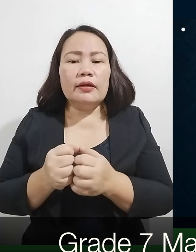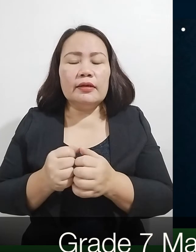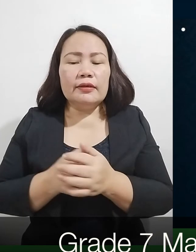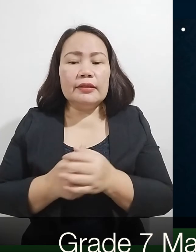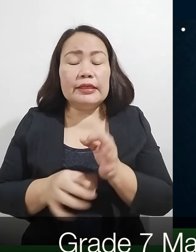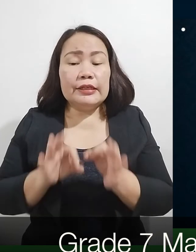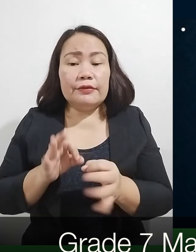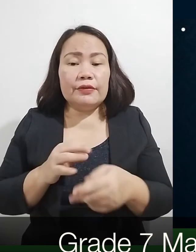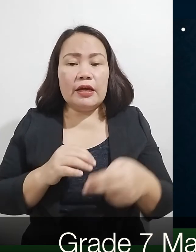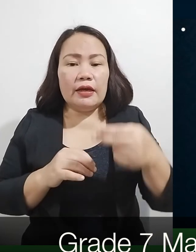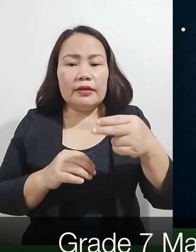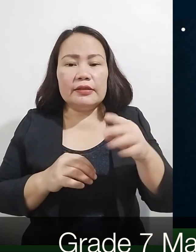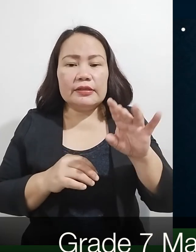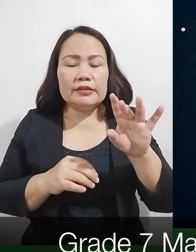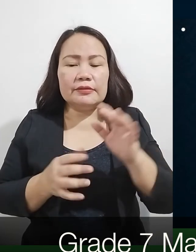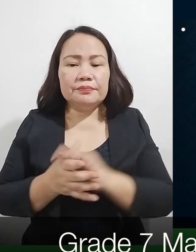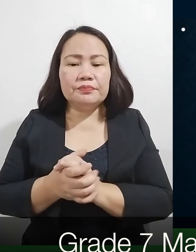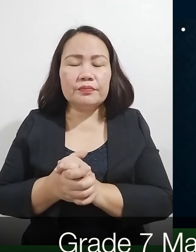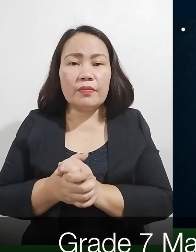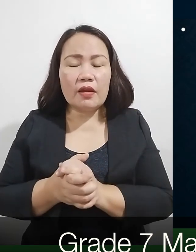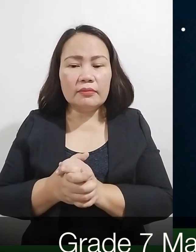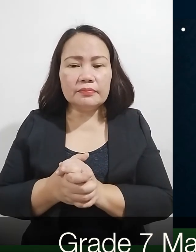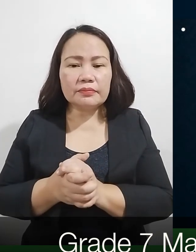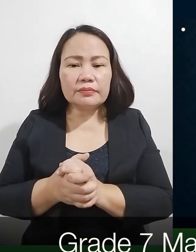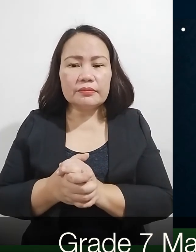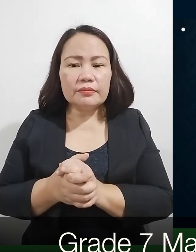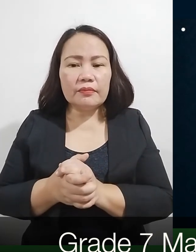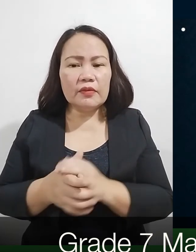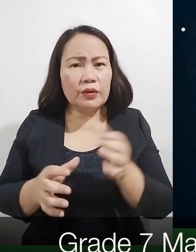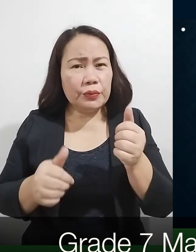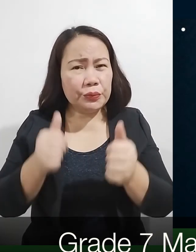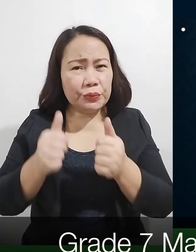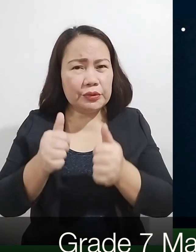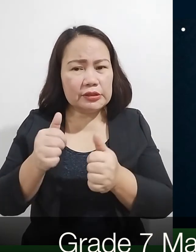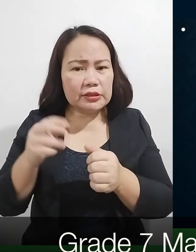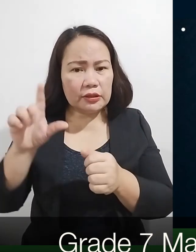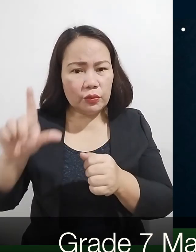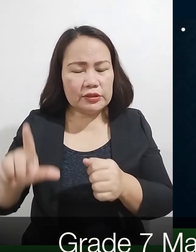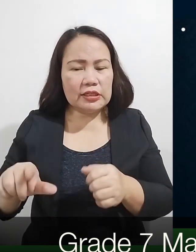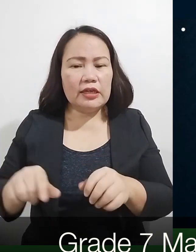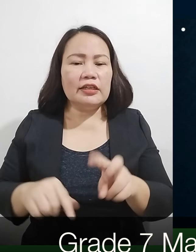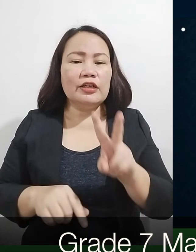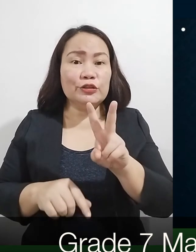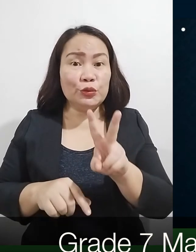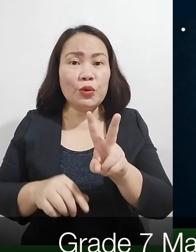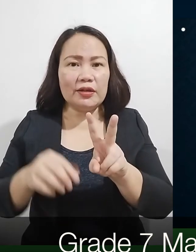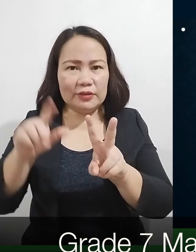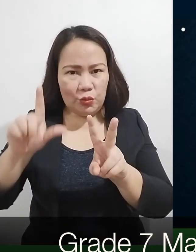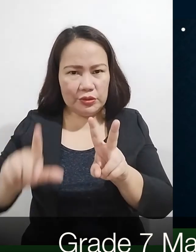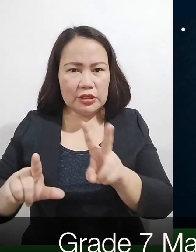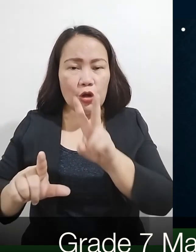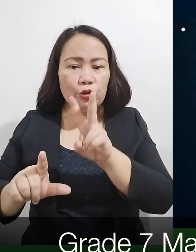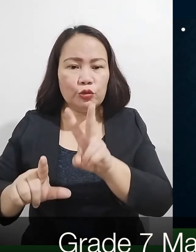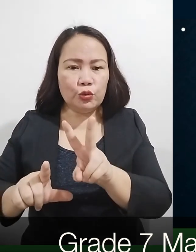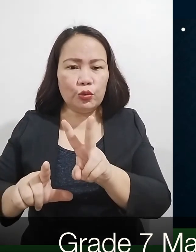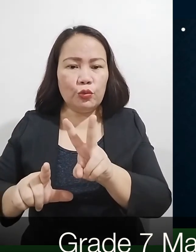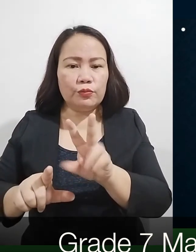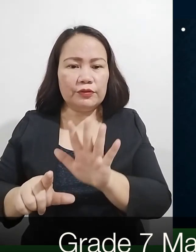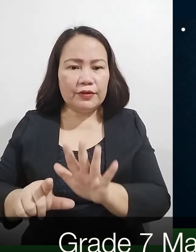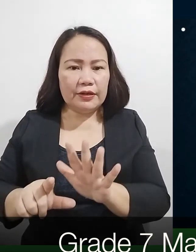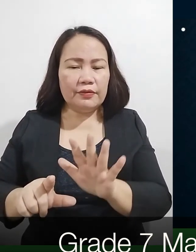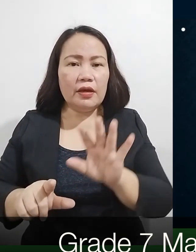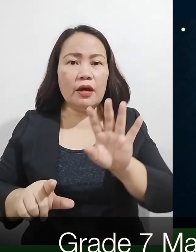pinakamababa? Kung ang pinakamataas na number, ang pinakamataas ang value, therefore, ano ang pinakamababa? We have 2 over